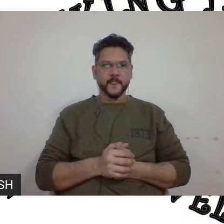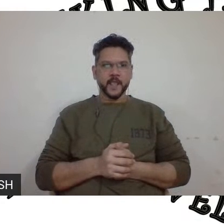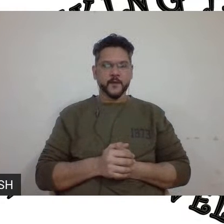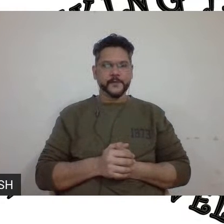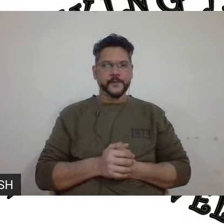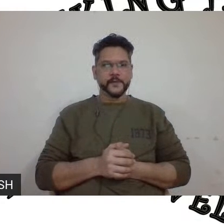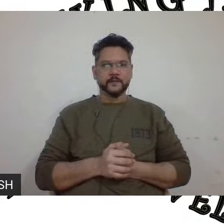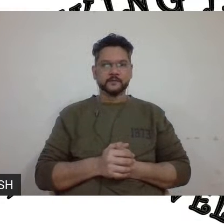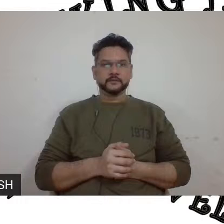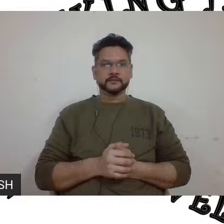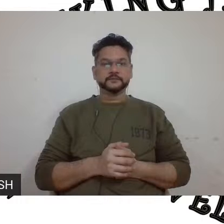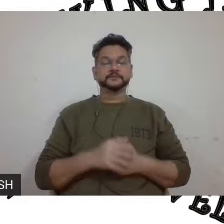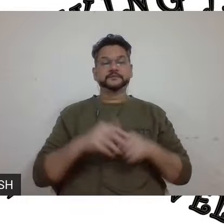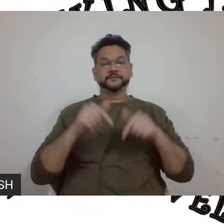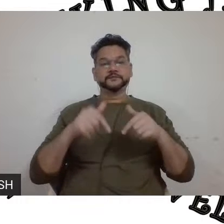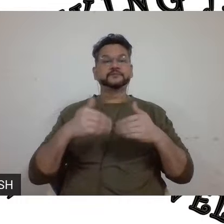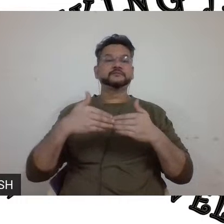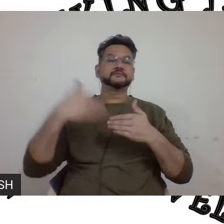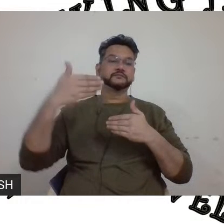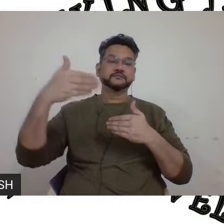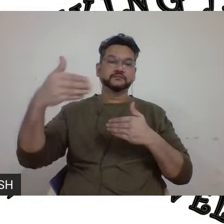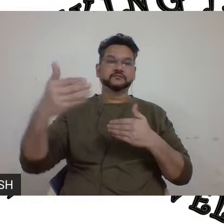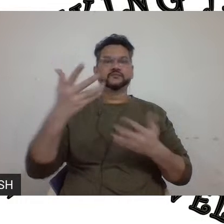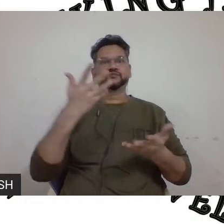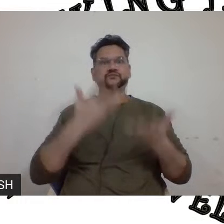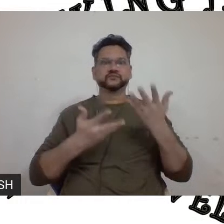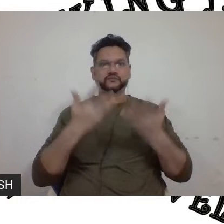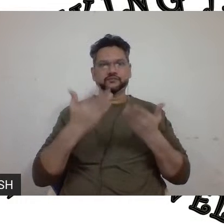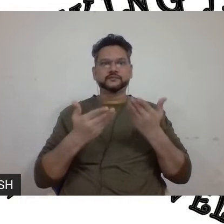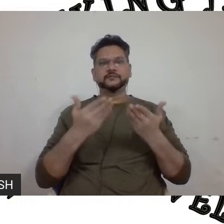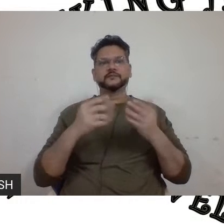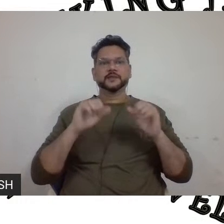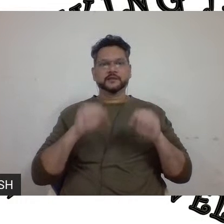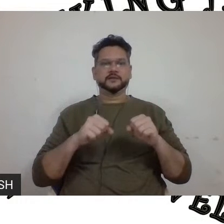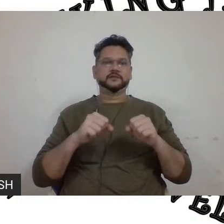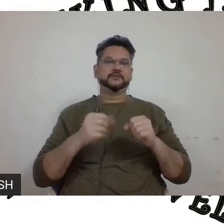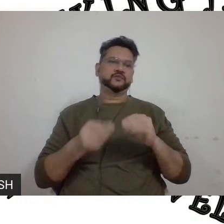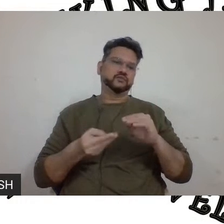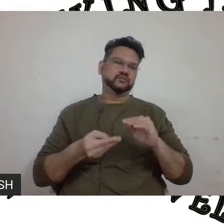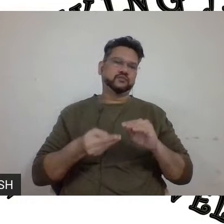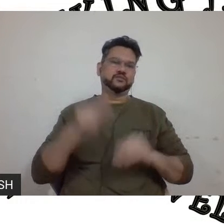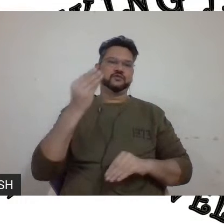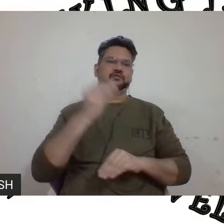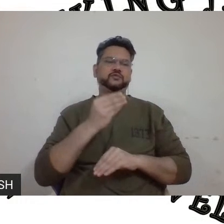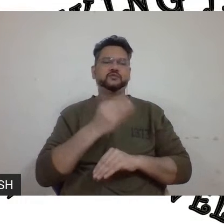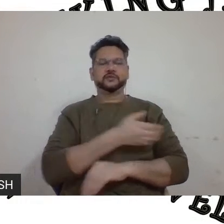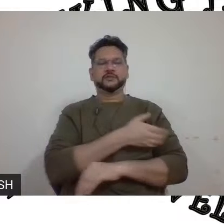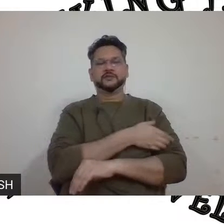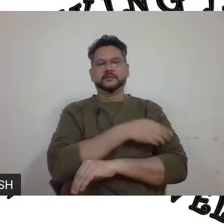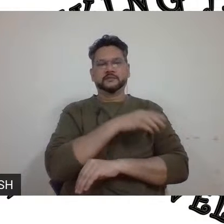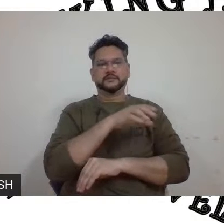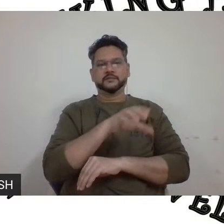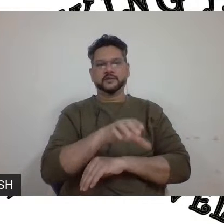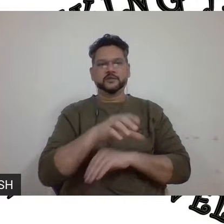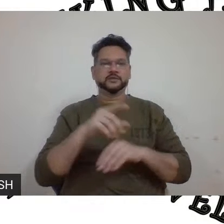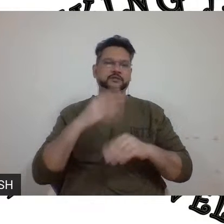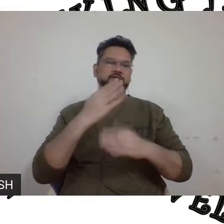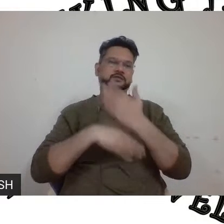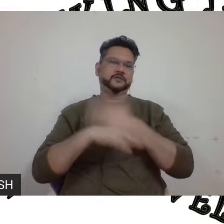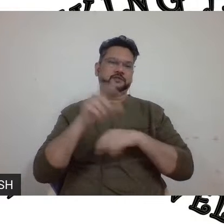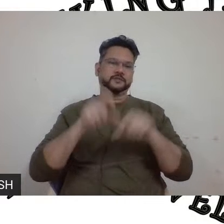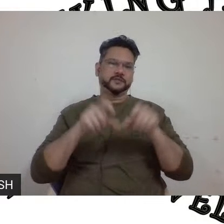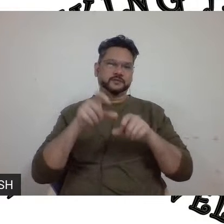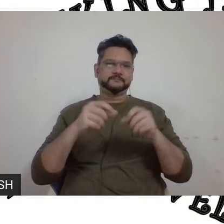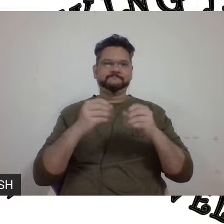which will in turn result in an overall empowerment of persons with disabilities at a much wider